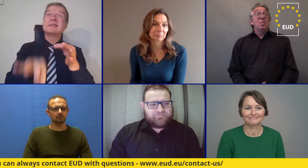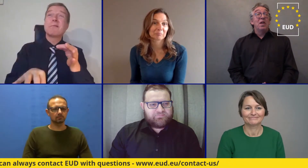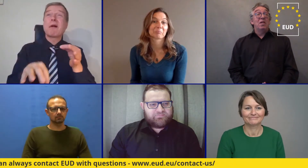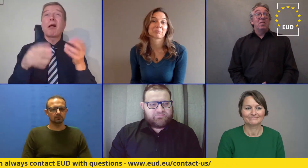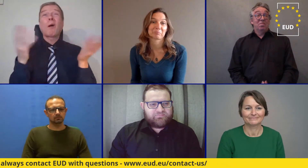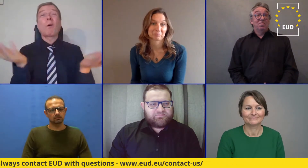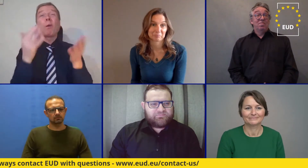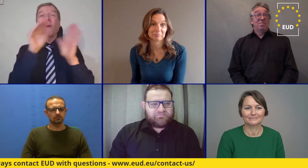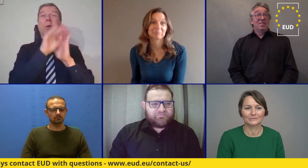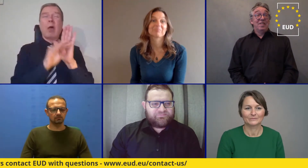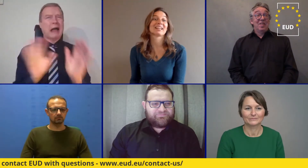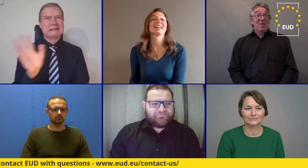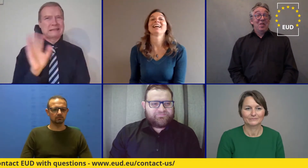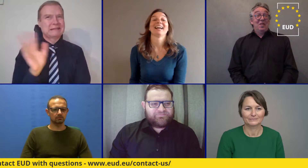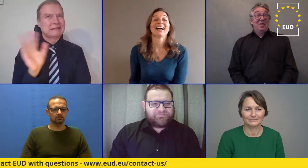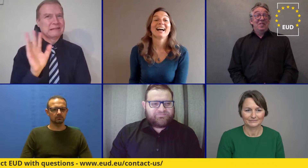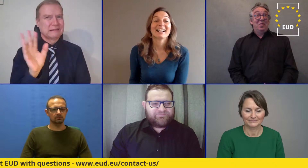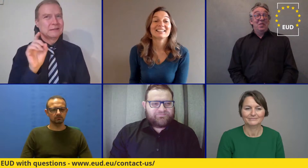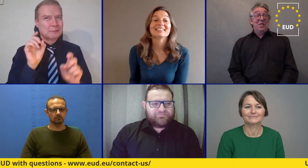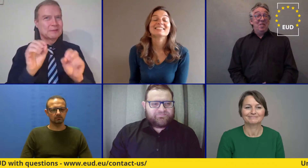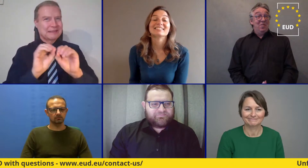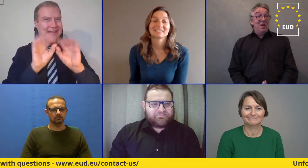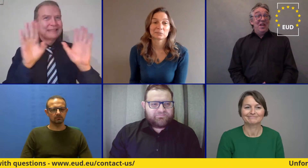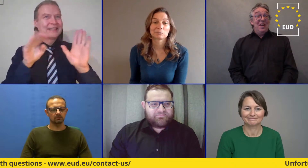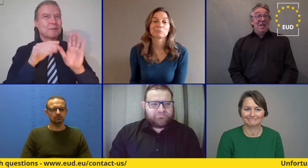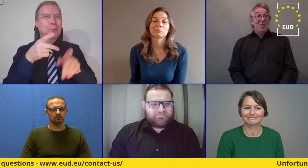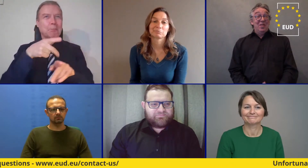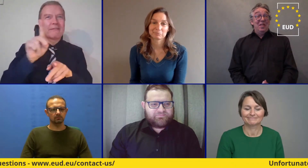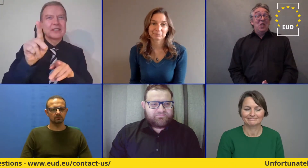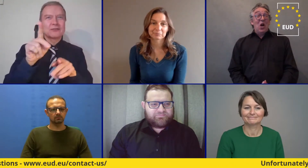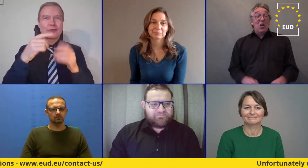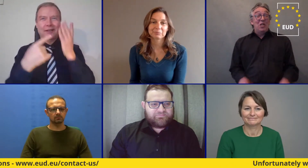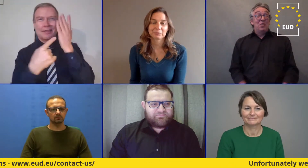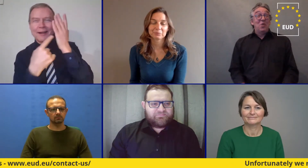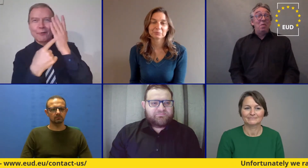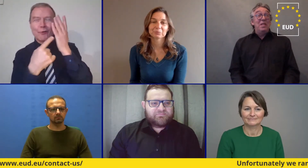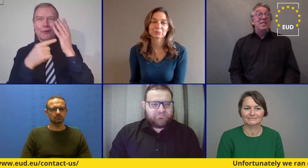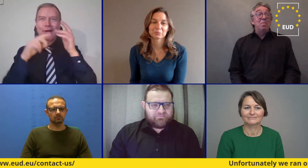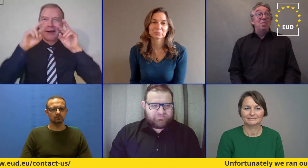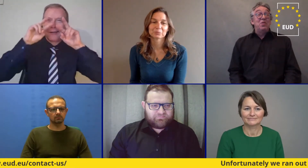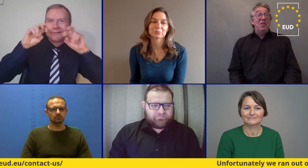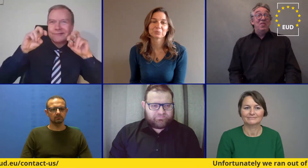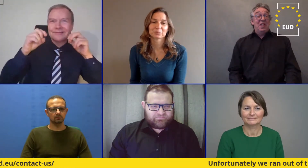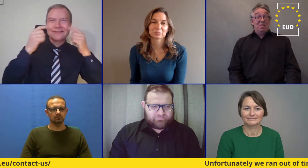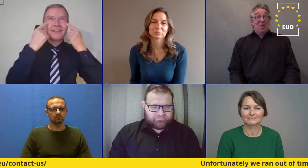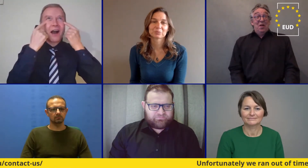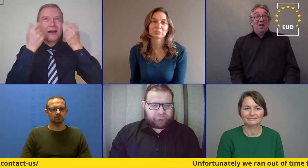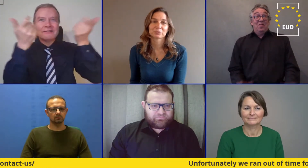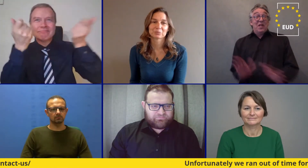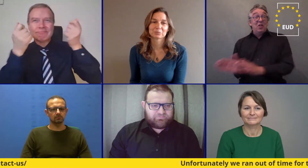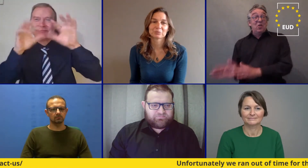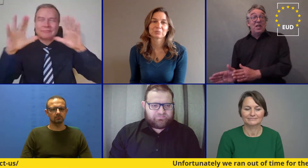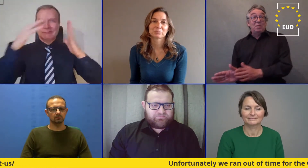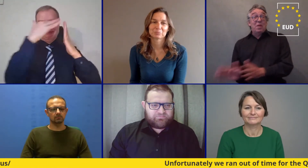Maya. So we see really these guidelines will not be simple to develop. There are technical